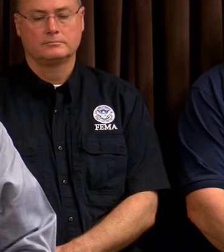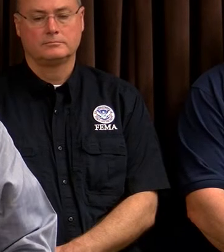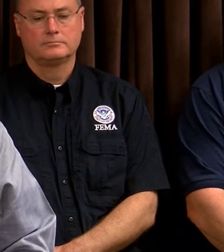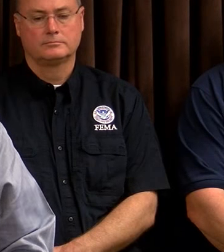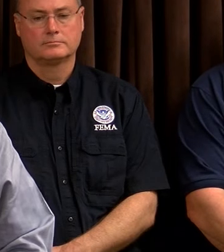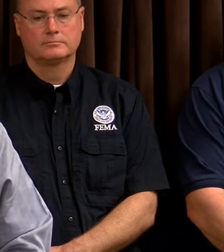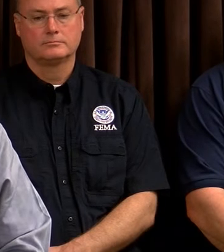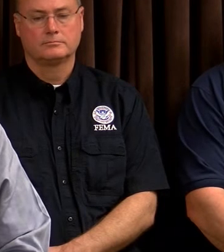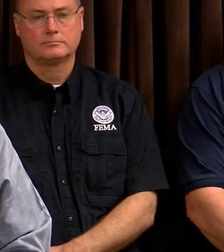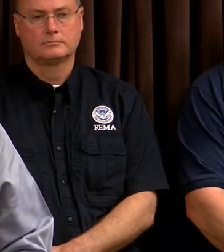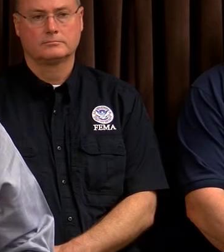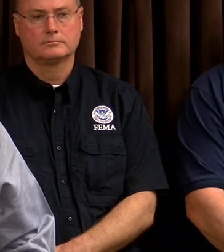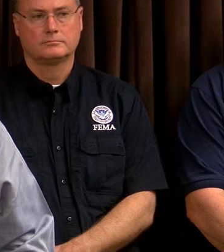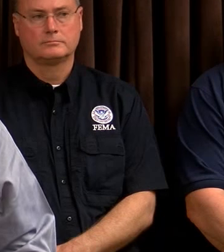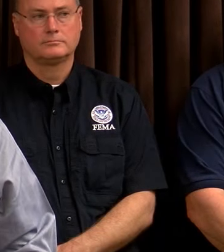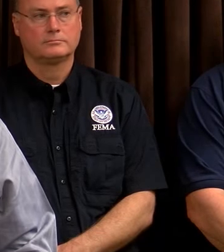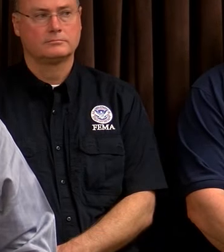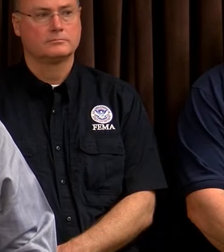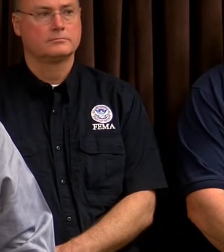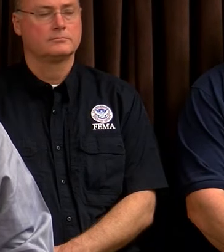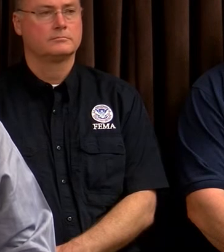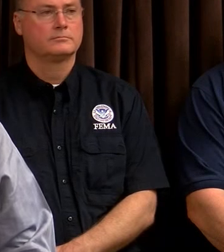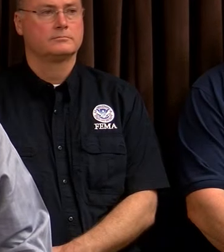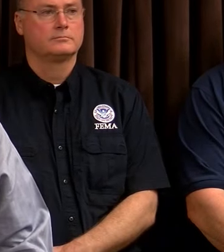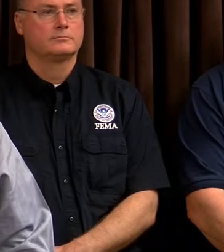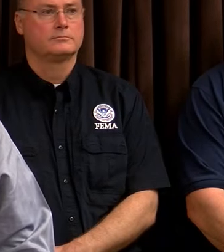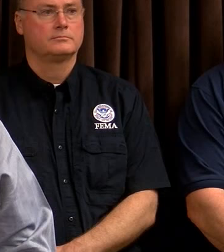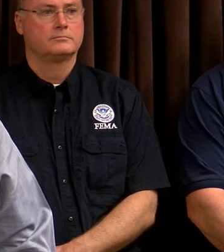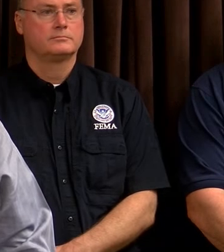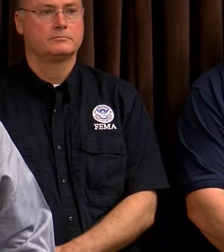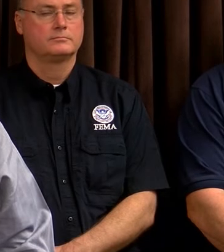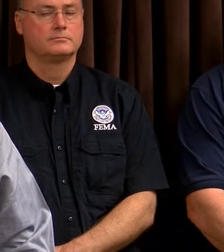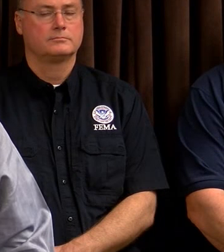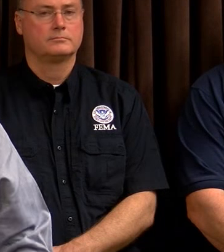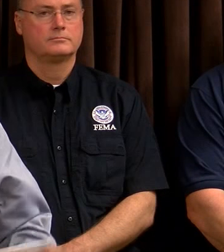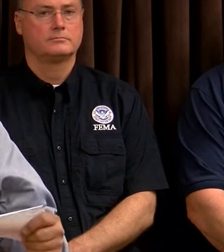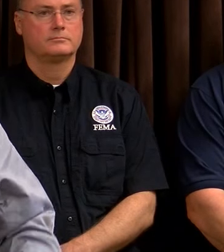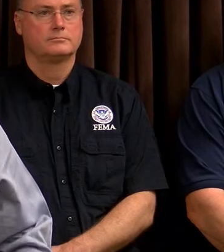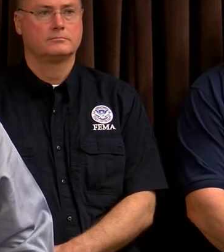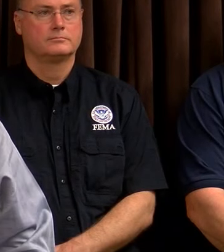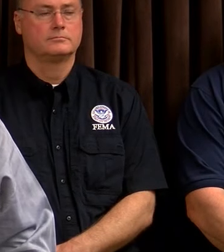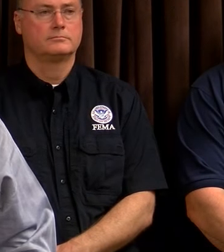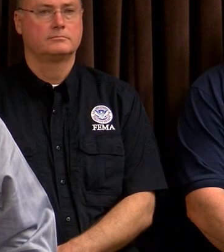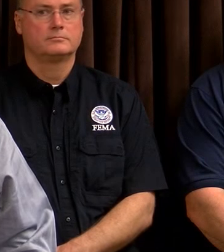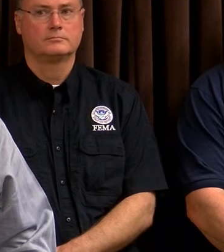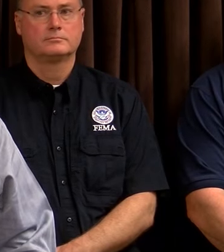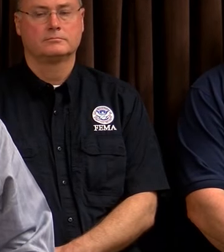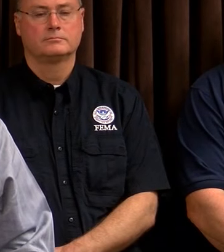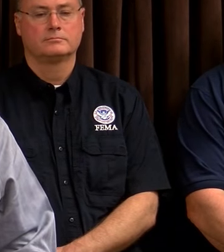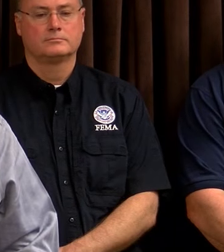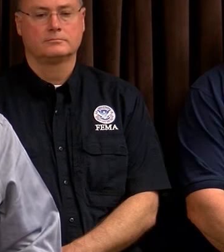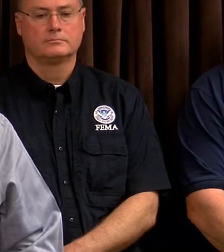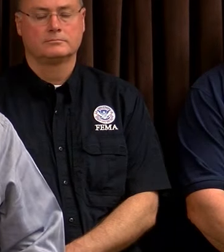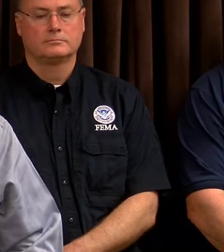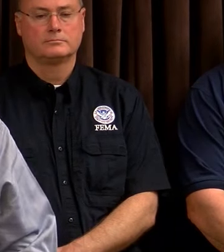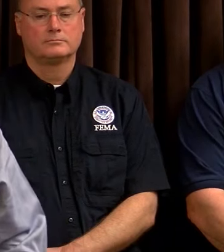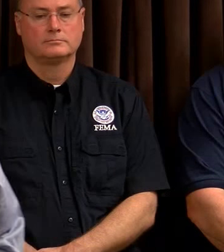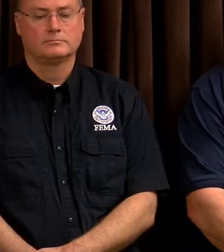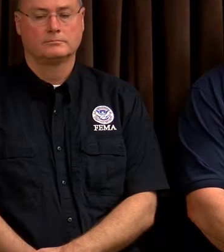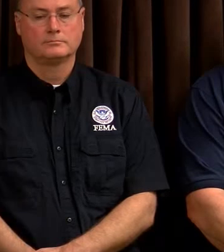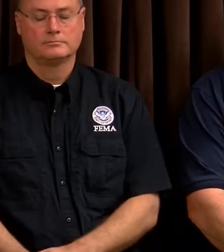director of Cal OES. Thank you again for helping us out in our little county in this emergency. Thank